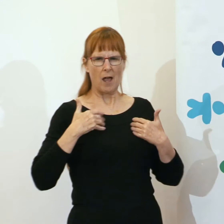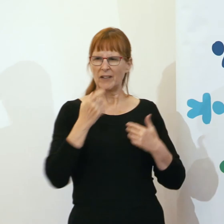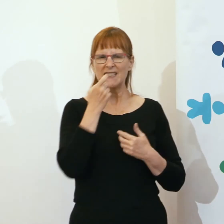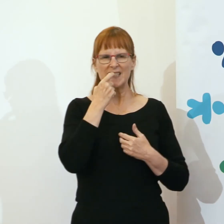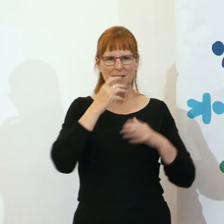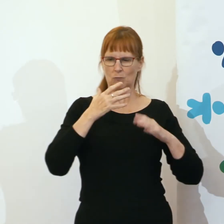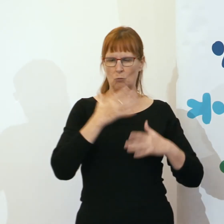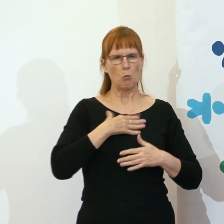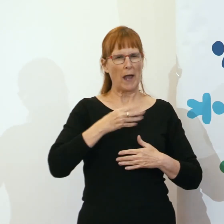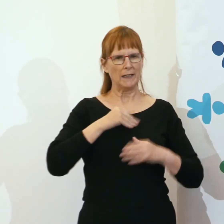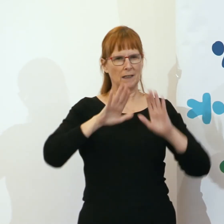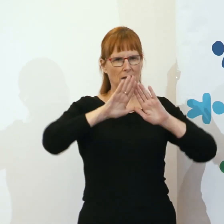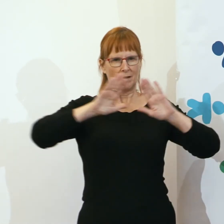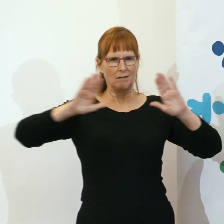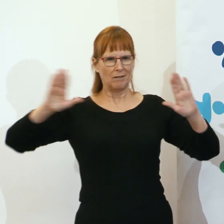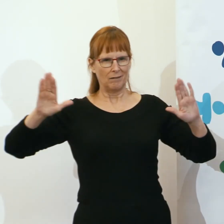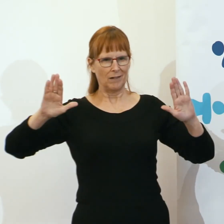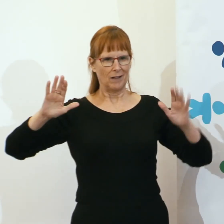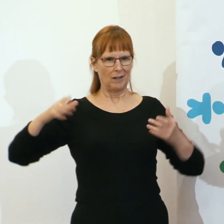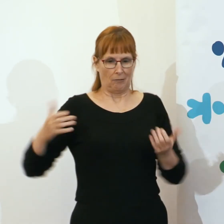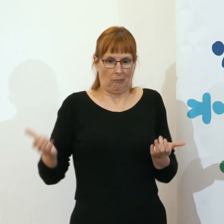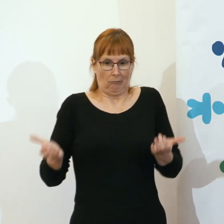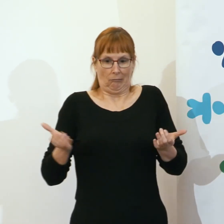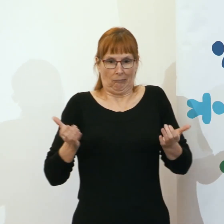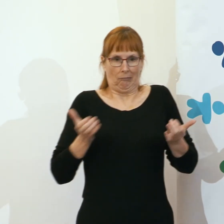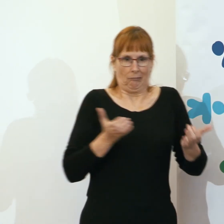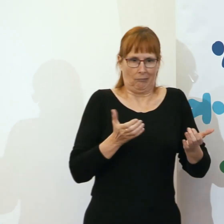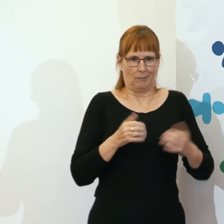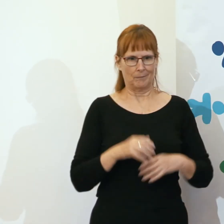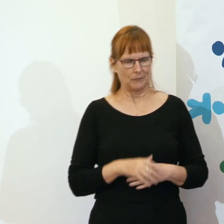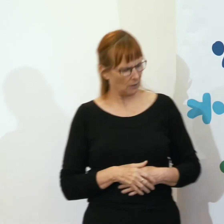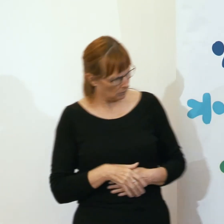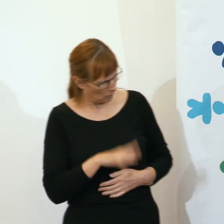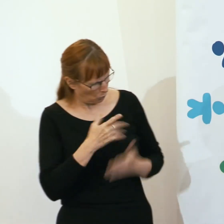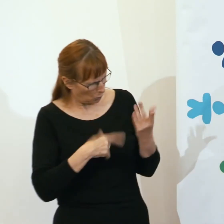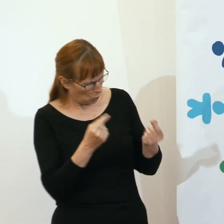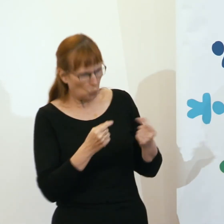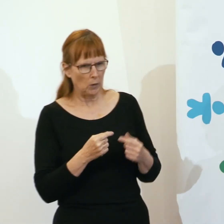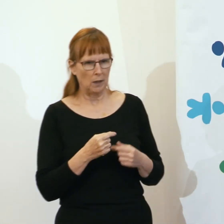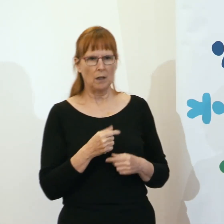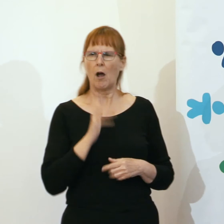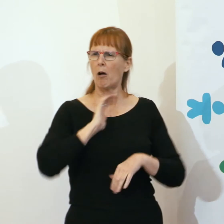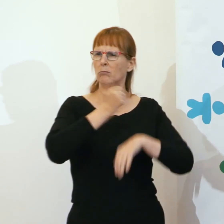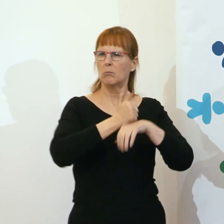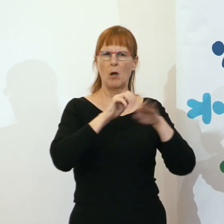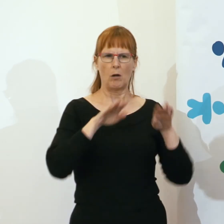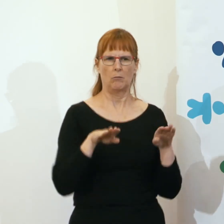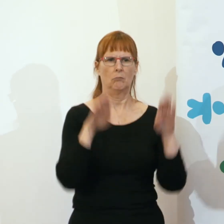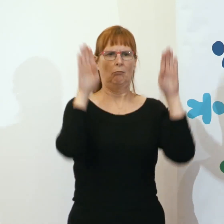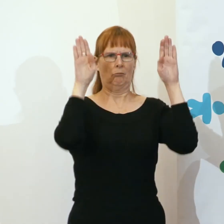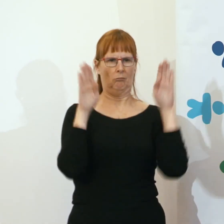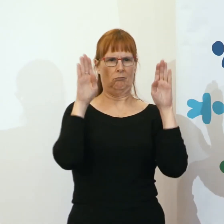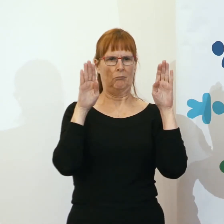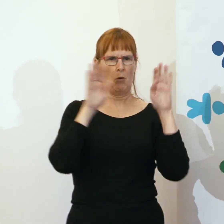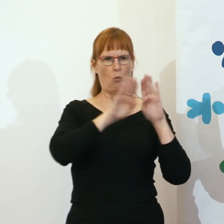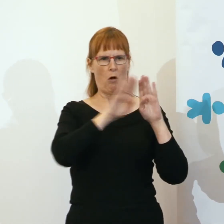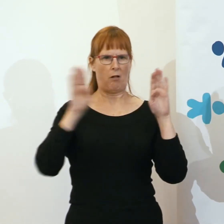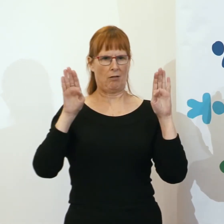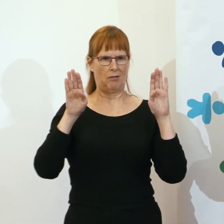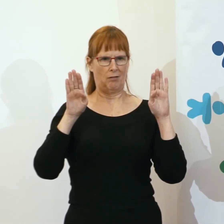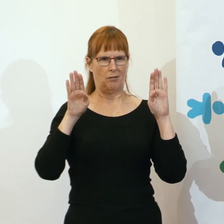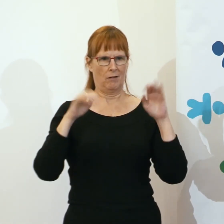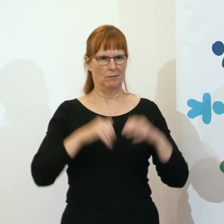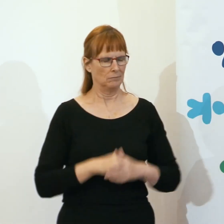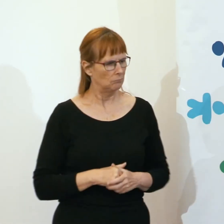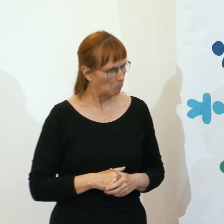doing?" "I'm putting up a wall," he says. He does this with everyone he encounters at the site, and then he